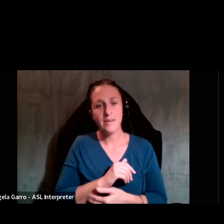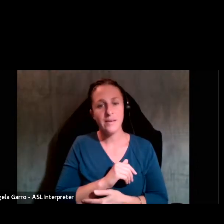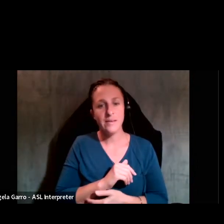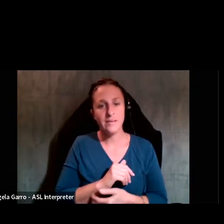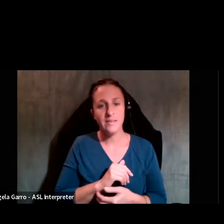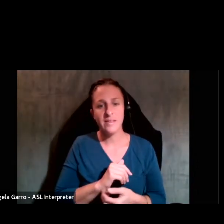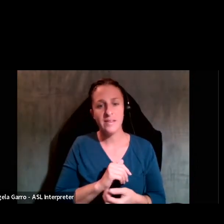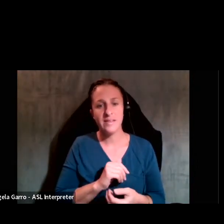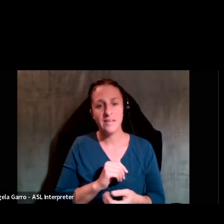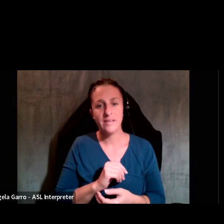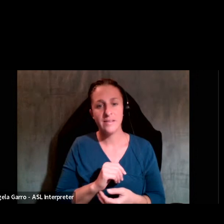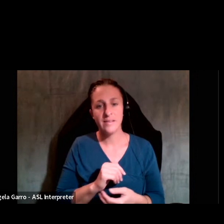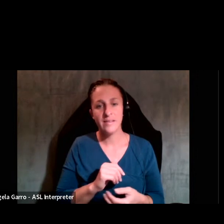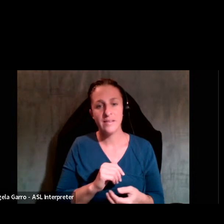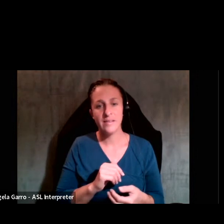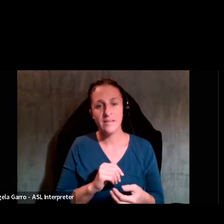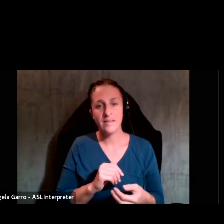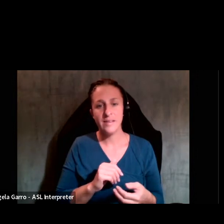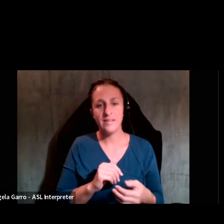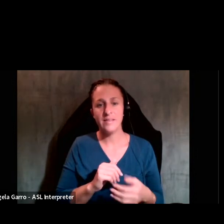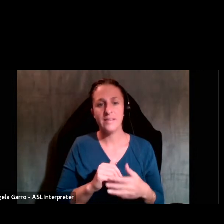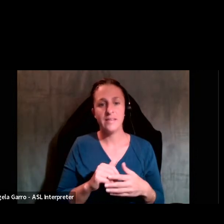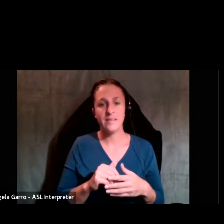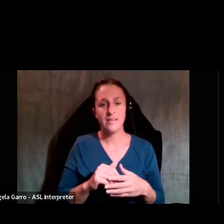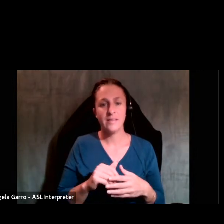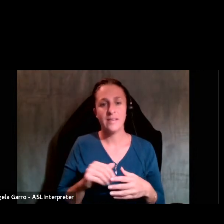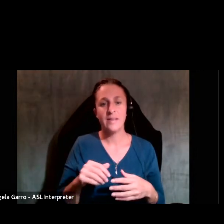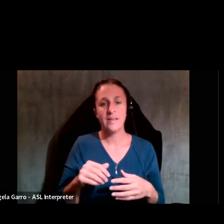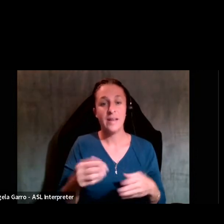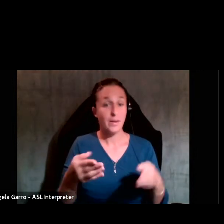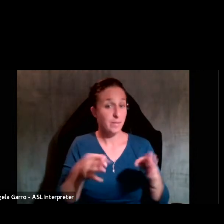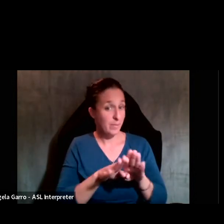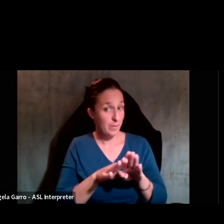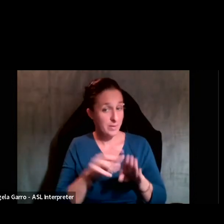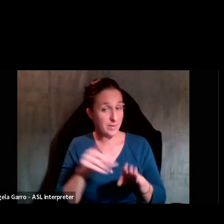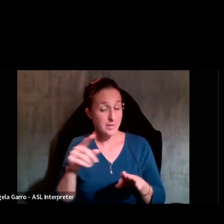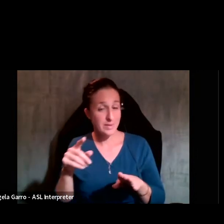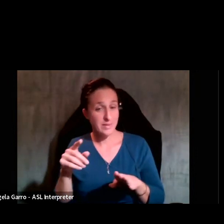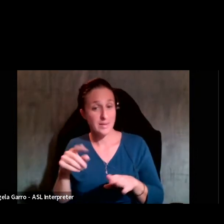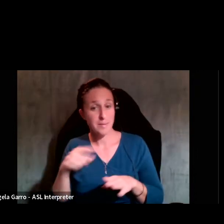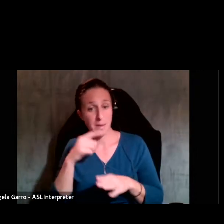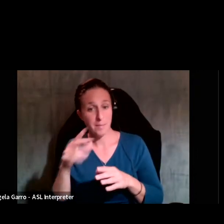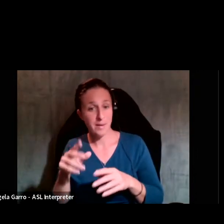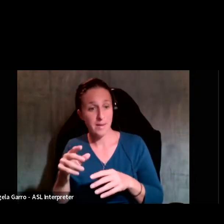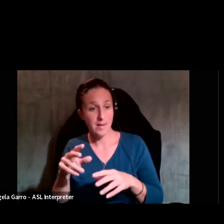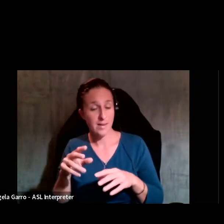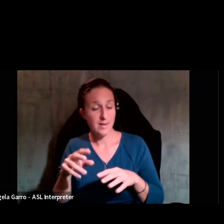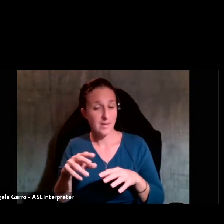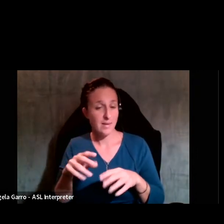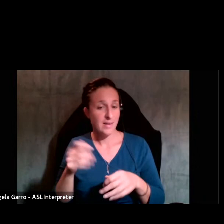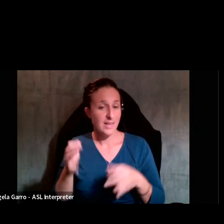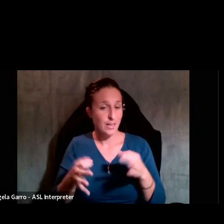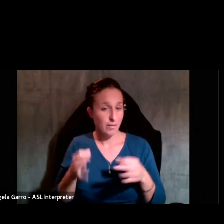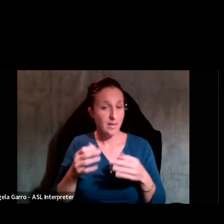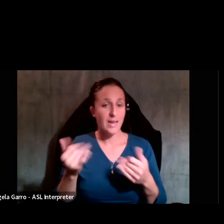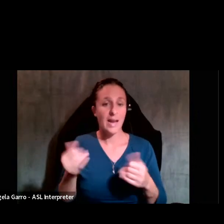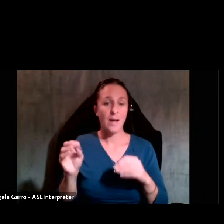Did I close I'm closing the public hearing. I'm reopening the board meeting, and now we are moving on to the